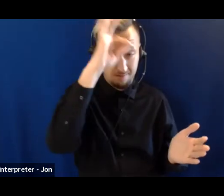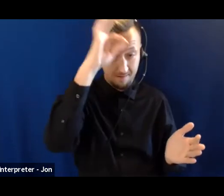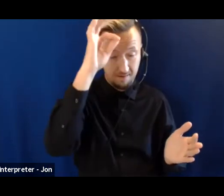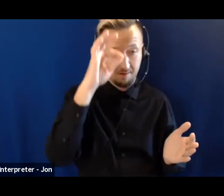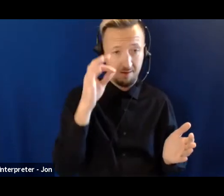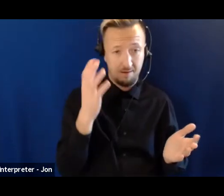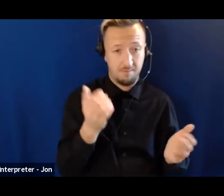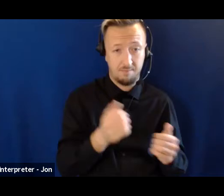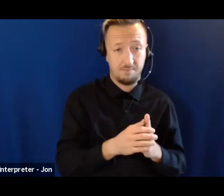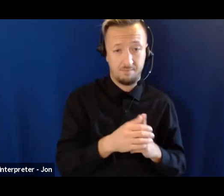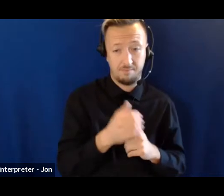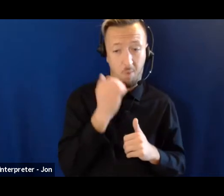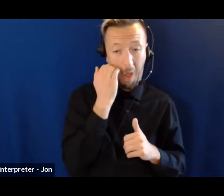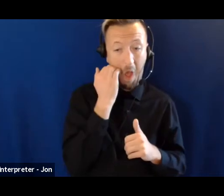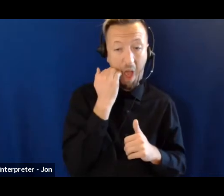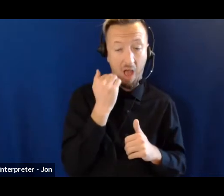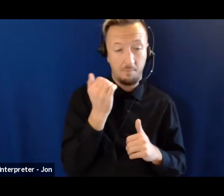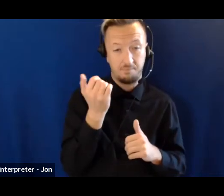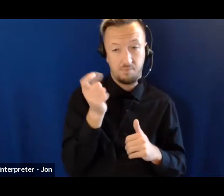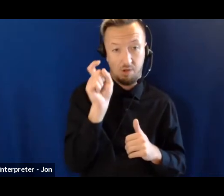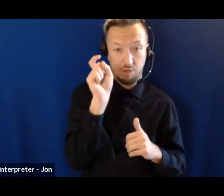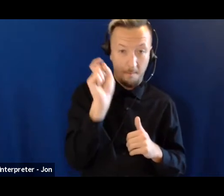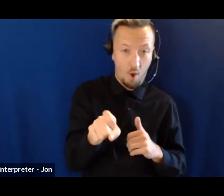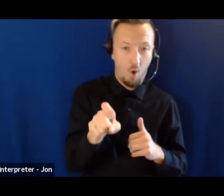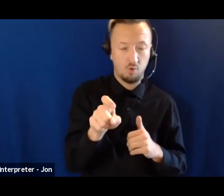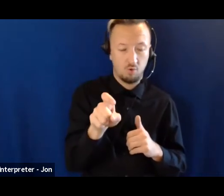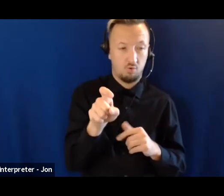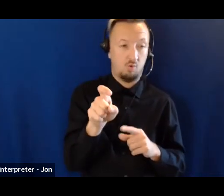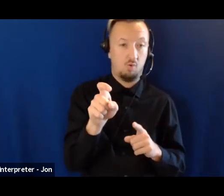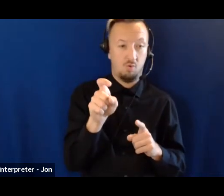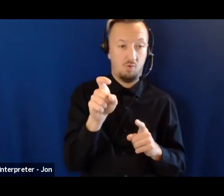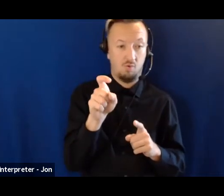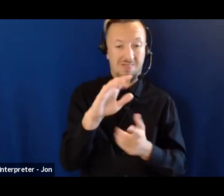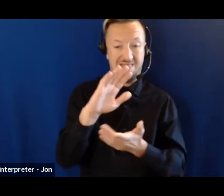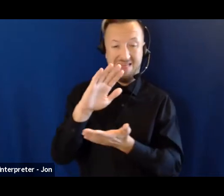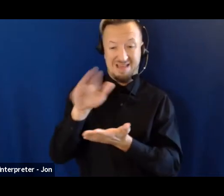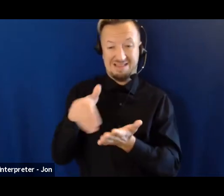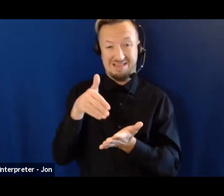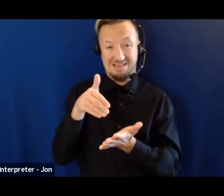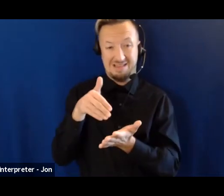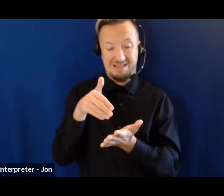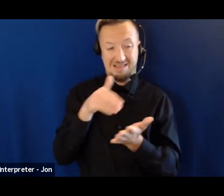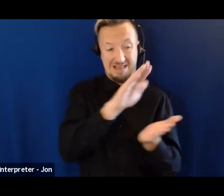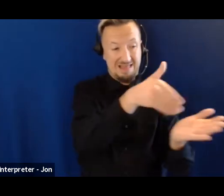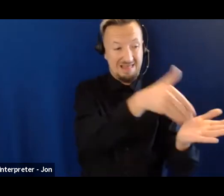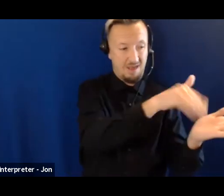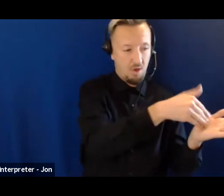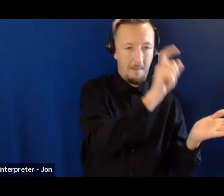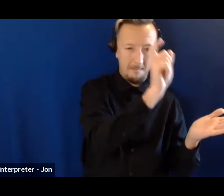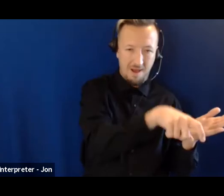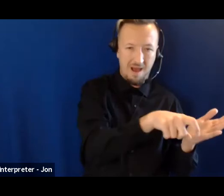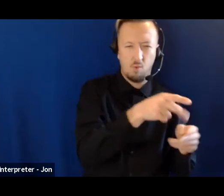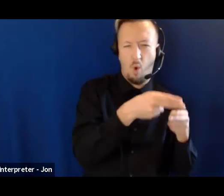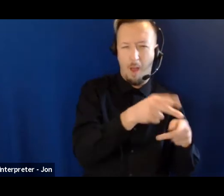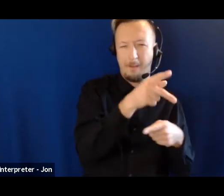are, they're supposed to give their SILCs the annual report, the PPR, or the old, what we